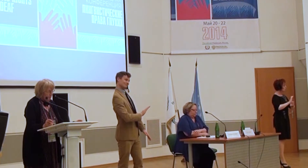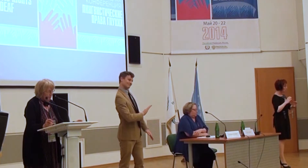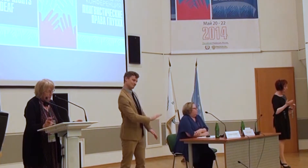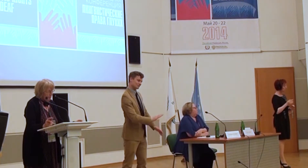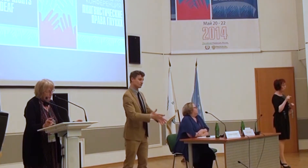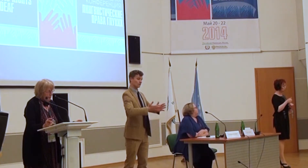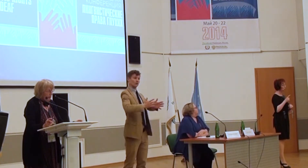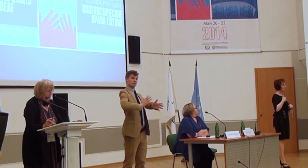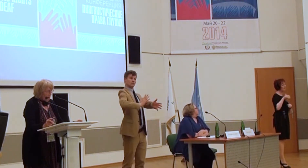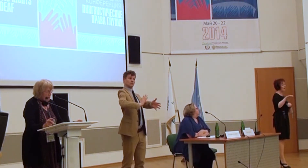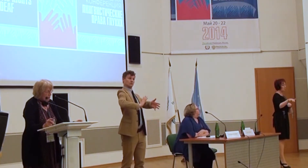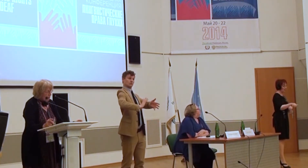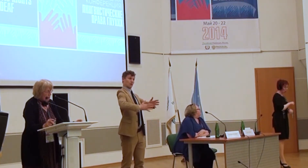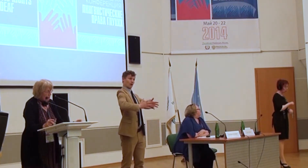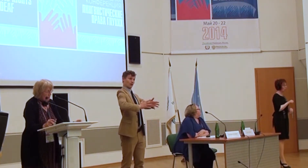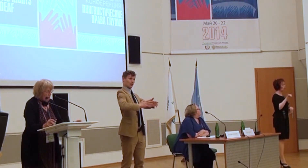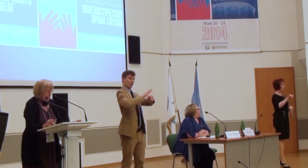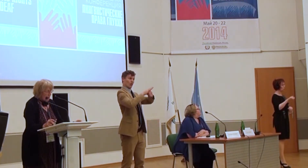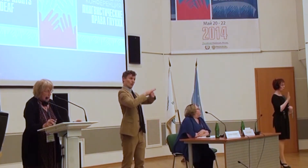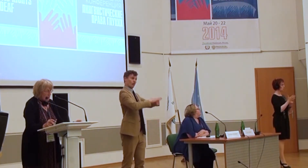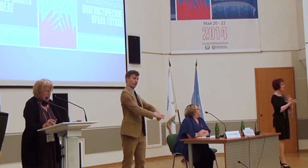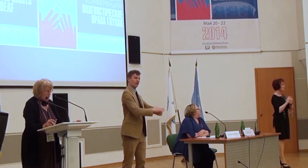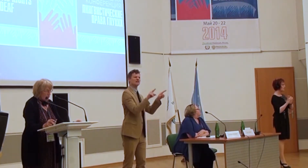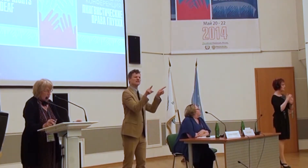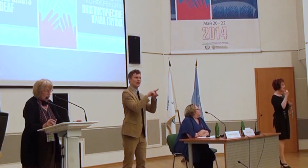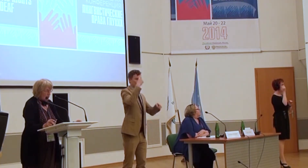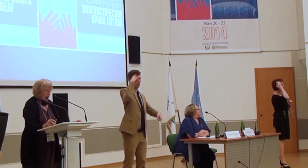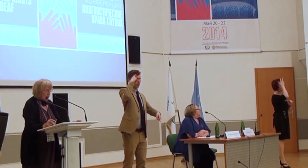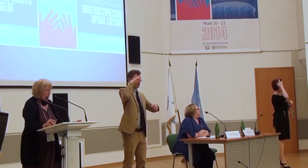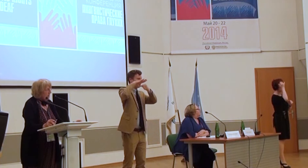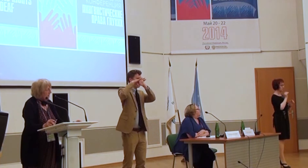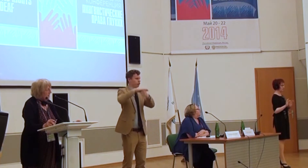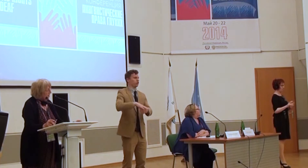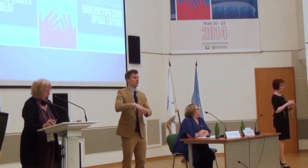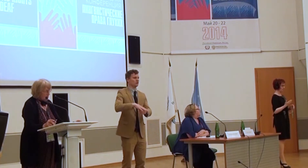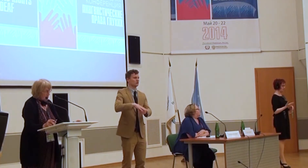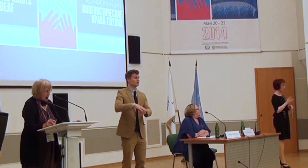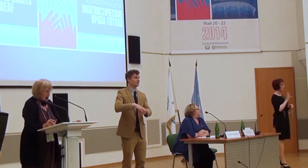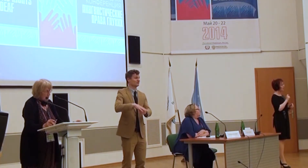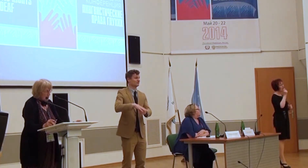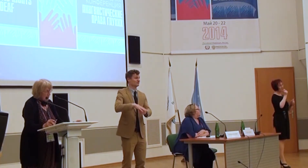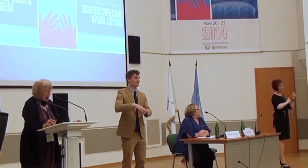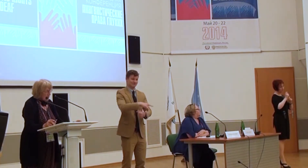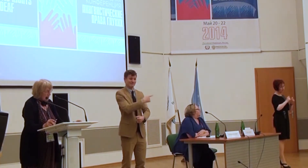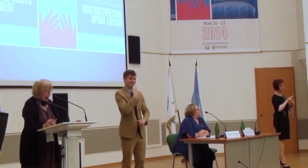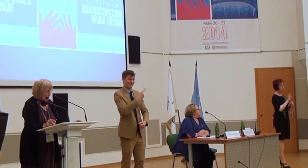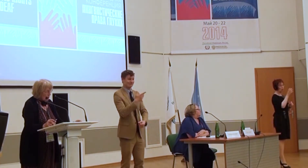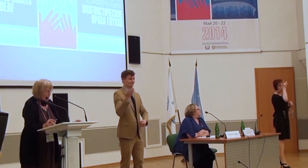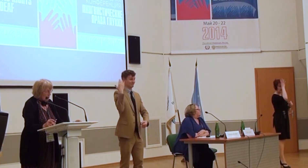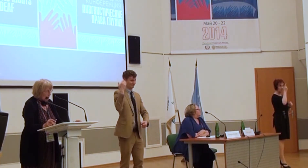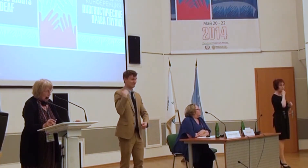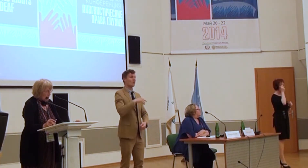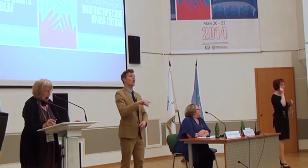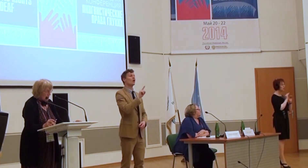process. At a conference on deaf education in the Soviet Union in 1938, sign language